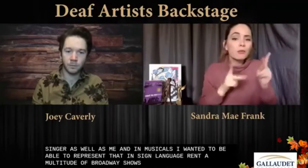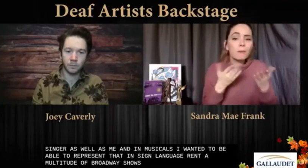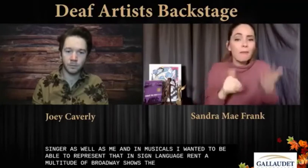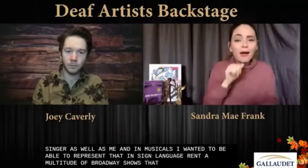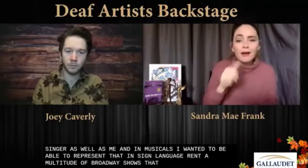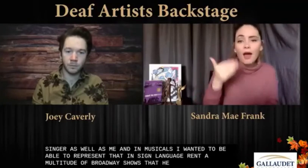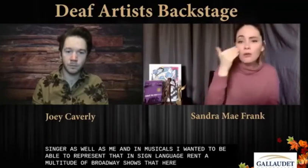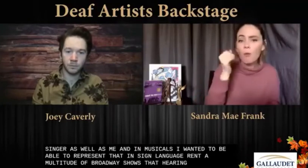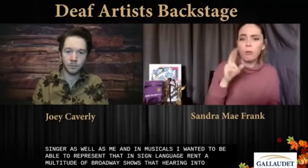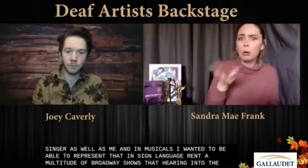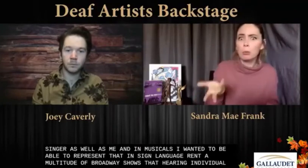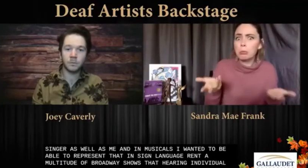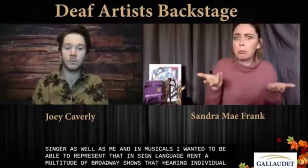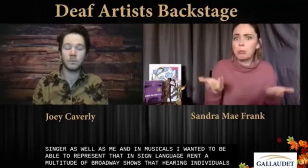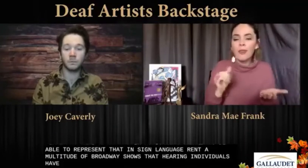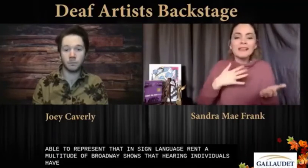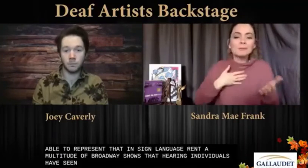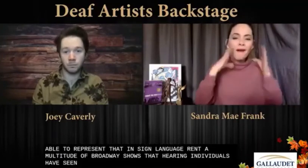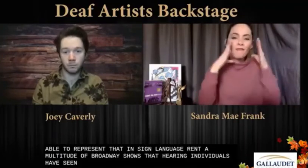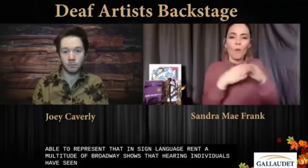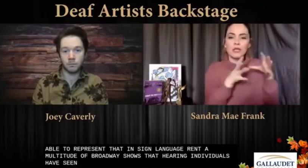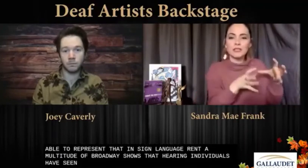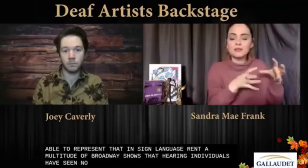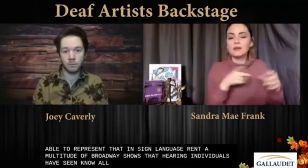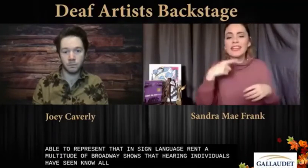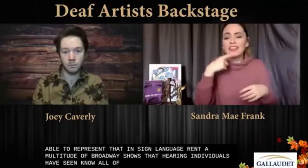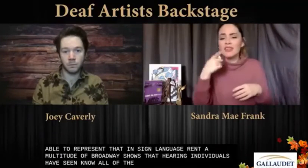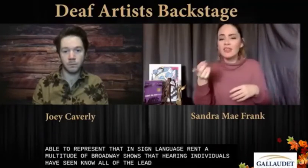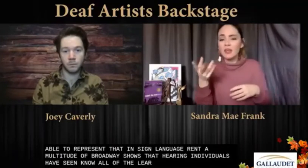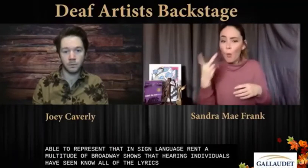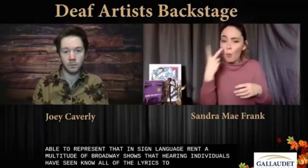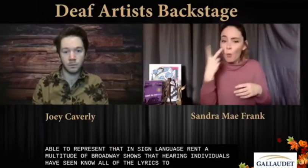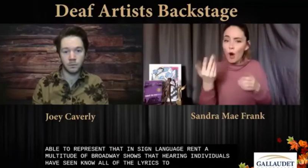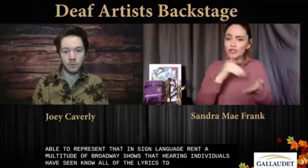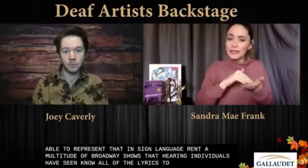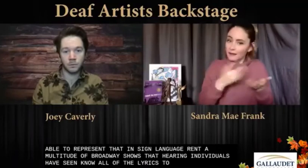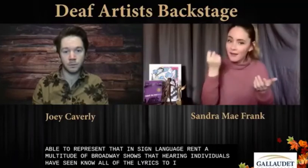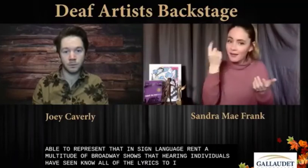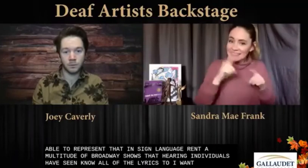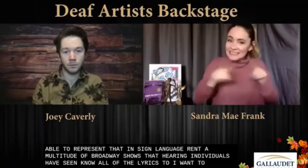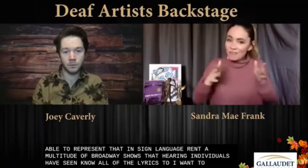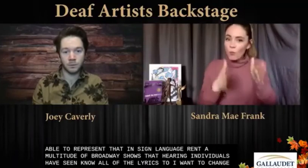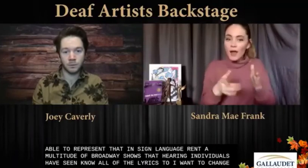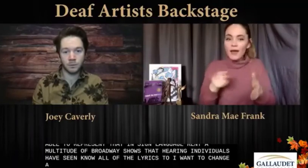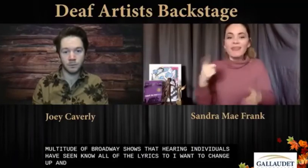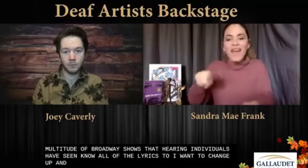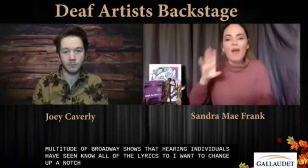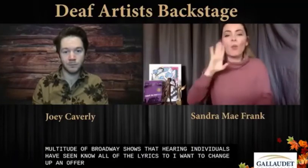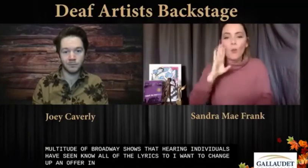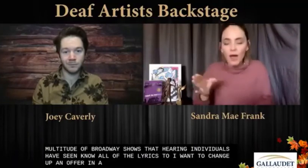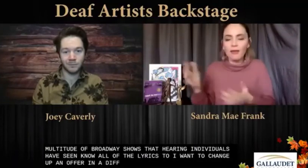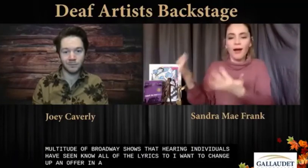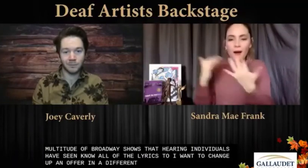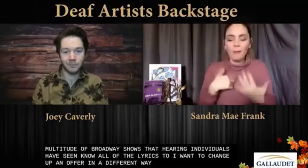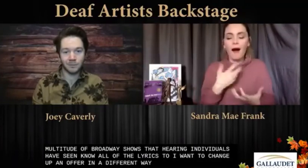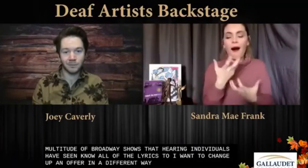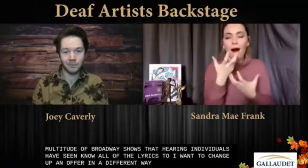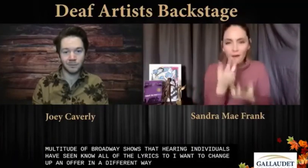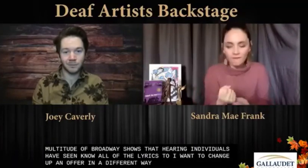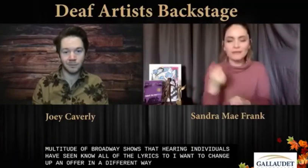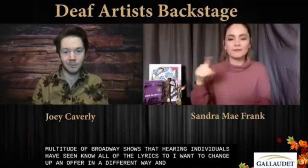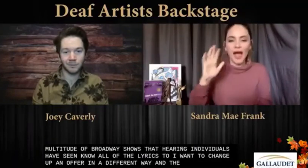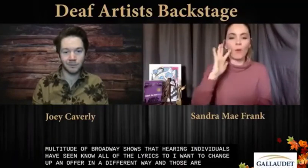that hearing individuals have seen know all of the lyrics to i want to change up and offer in a different way